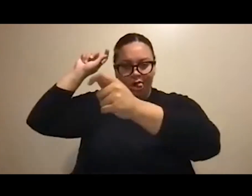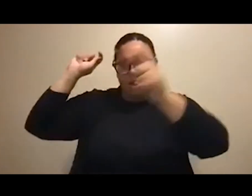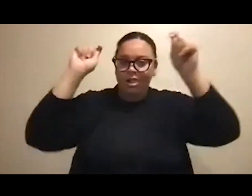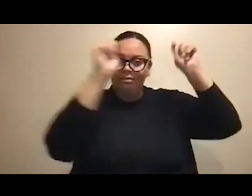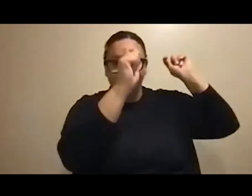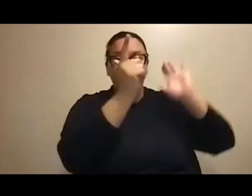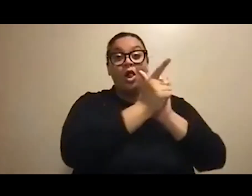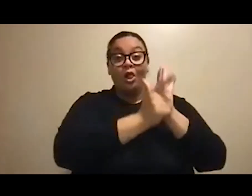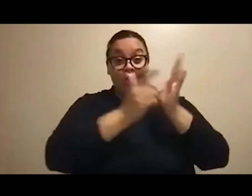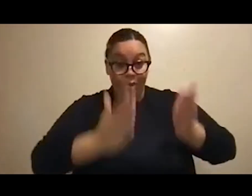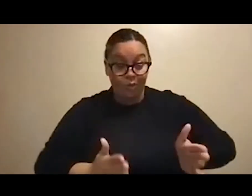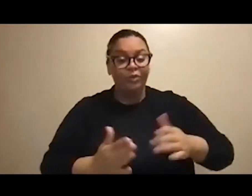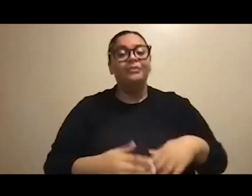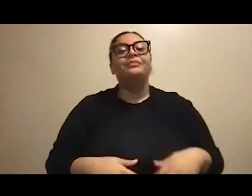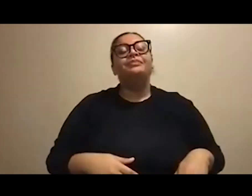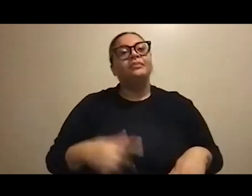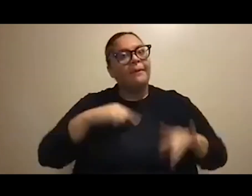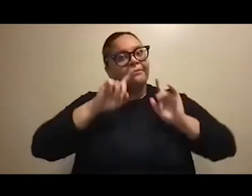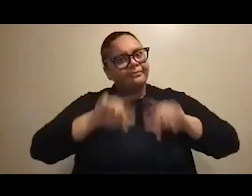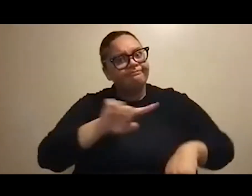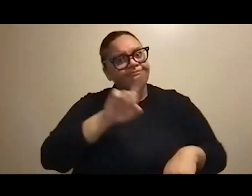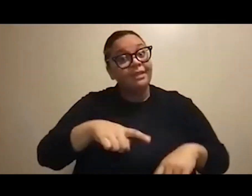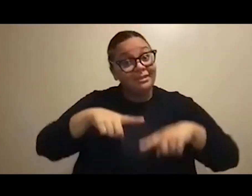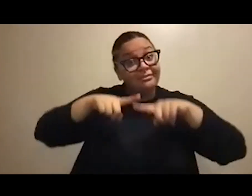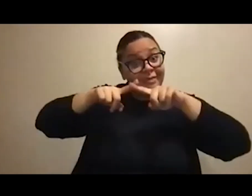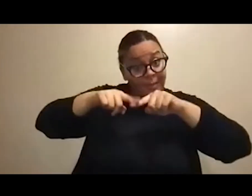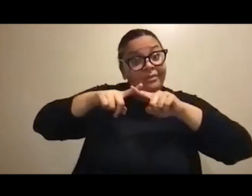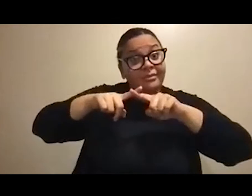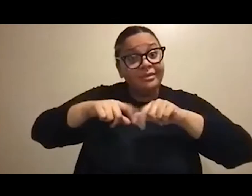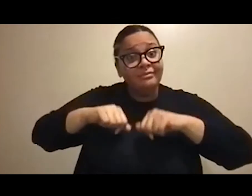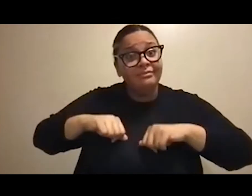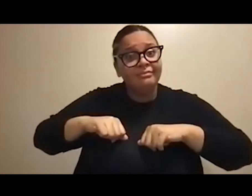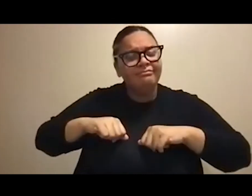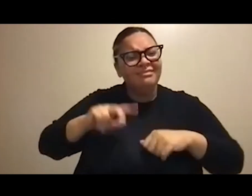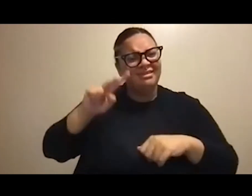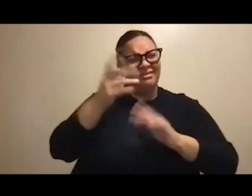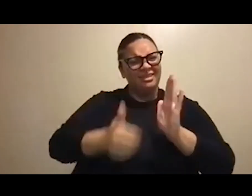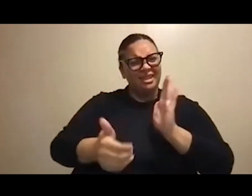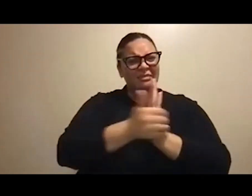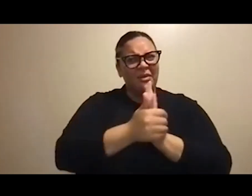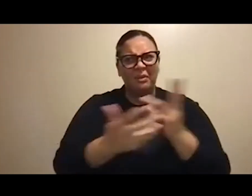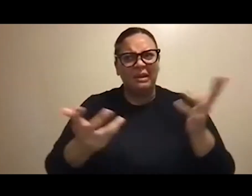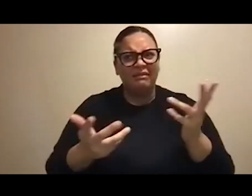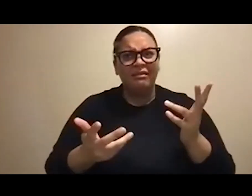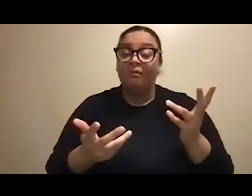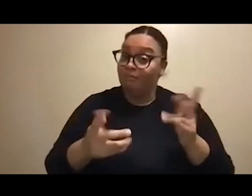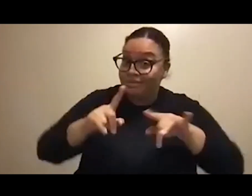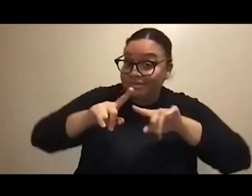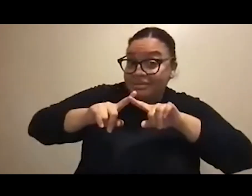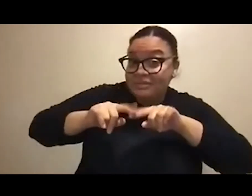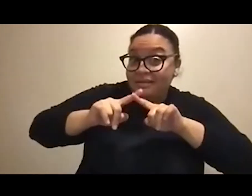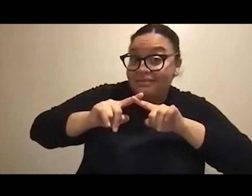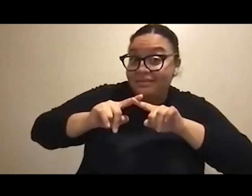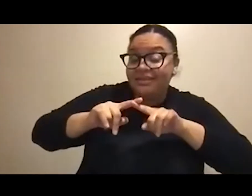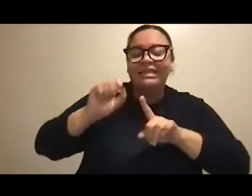sometimes, the answer to that question is it depends. What is the Second Amendment? Well, it depends on the circumstances